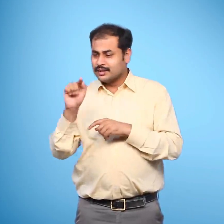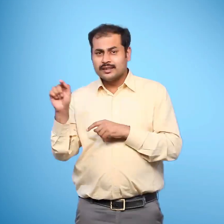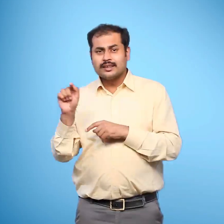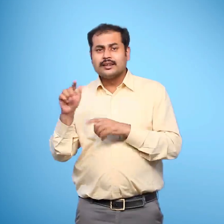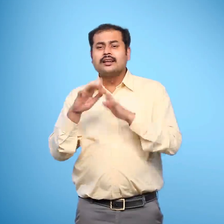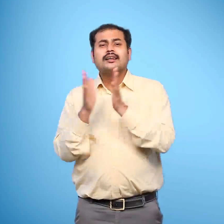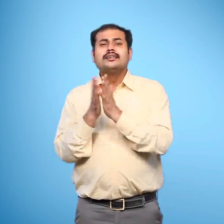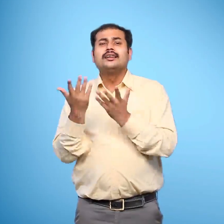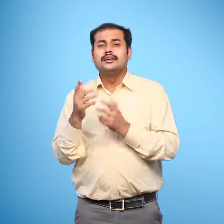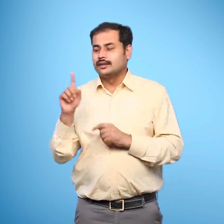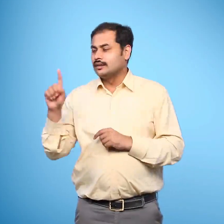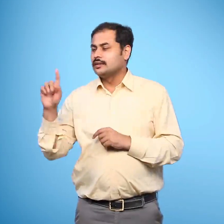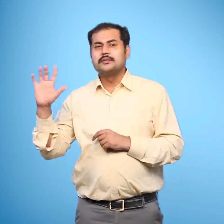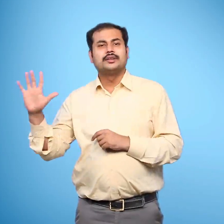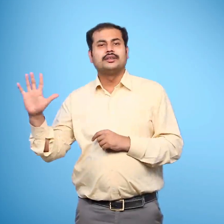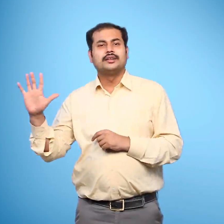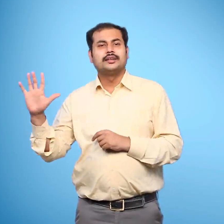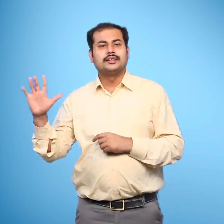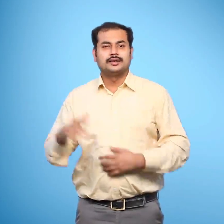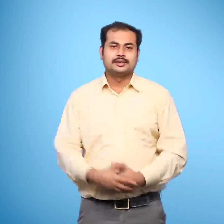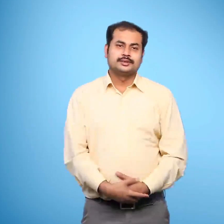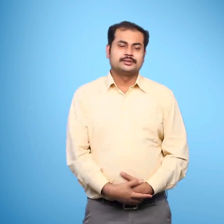get 15.